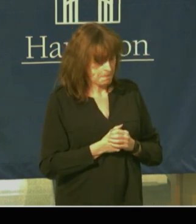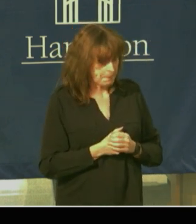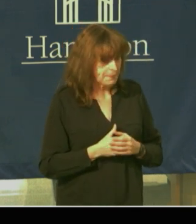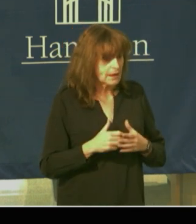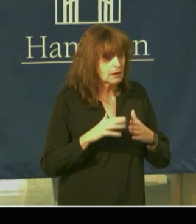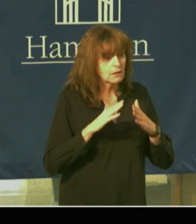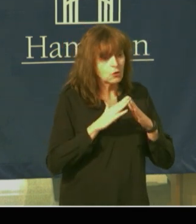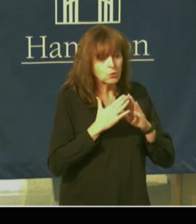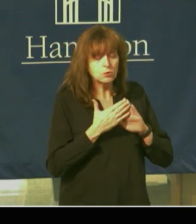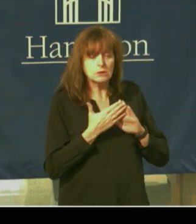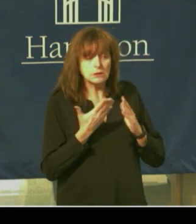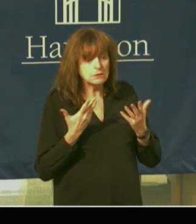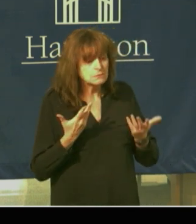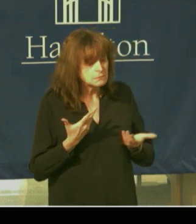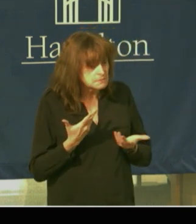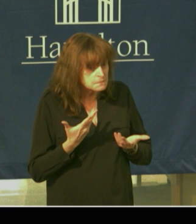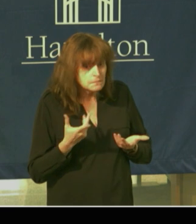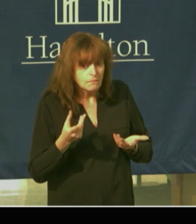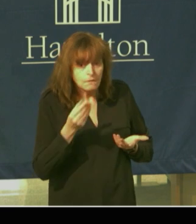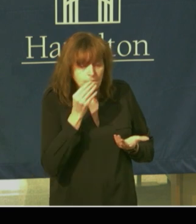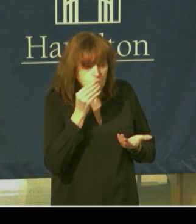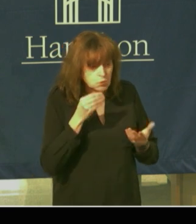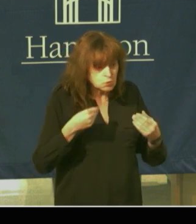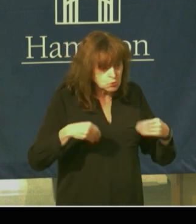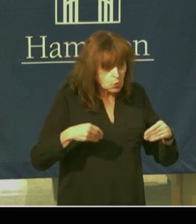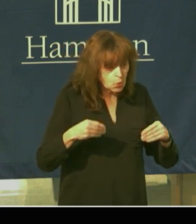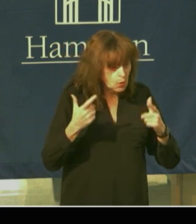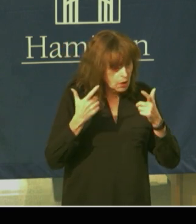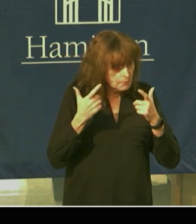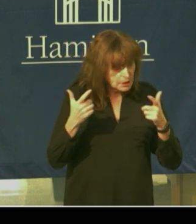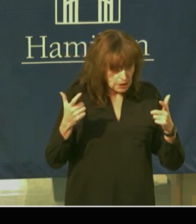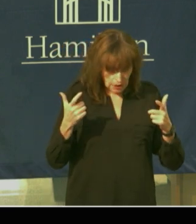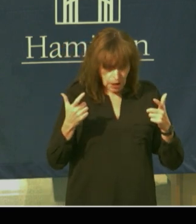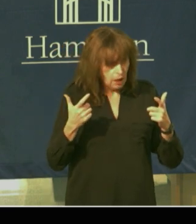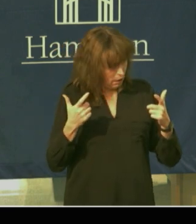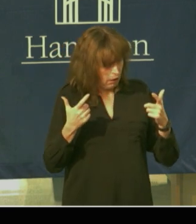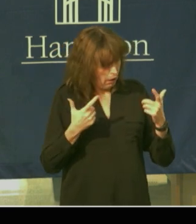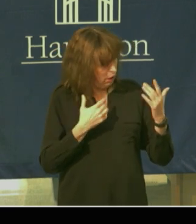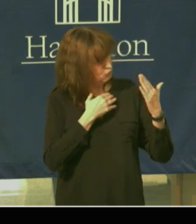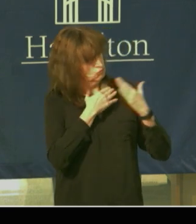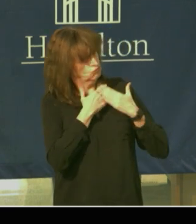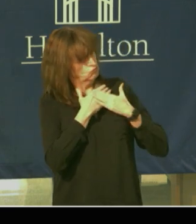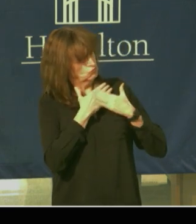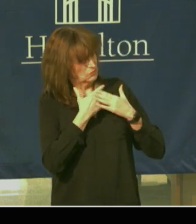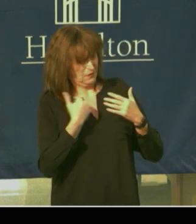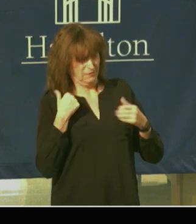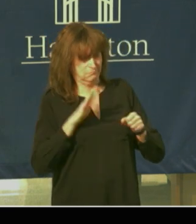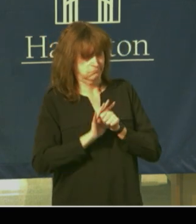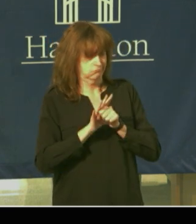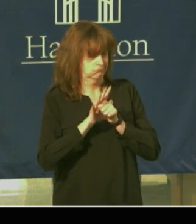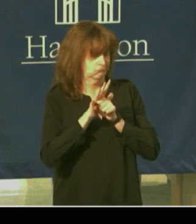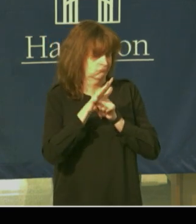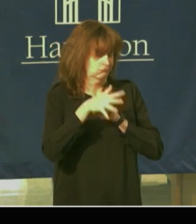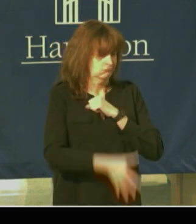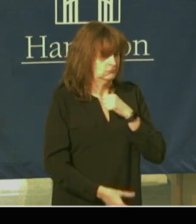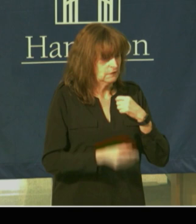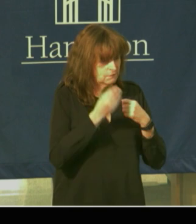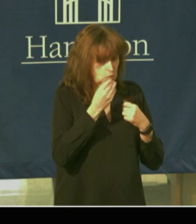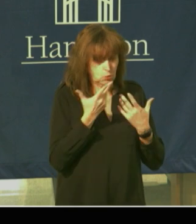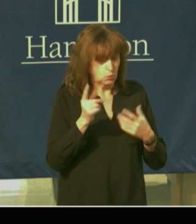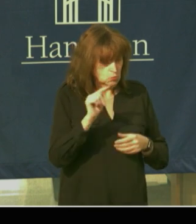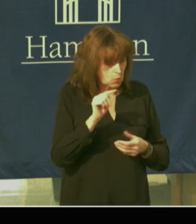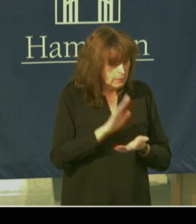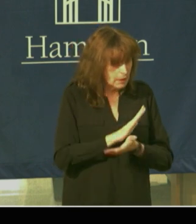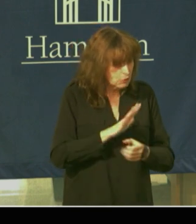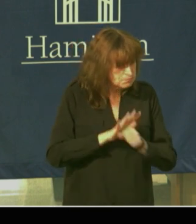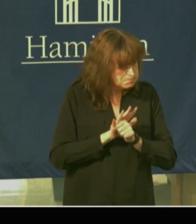major grocers in the country that there is no shortage of groceries and toiletries in the country. Even though that there are some